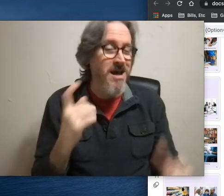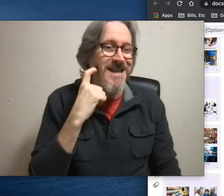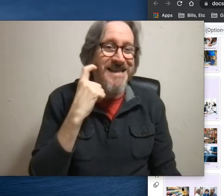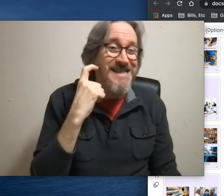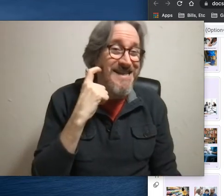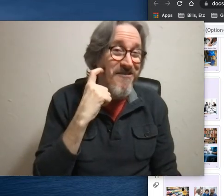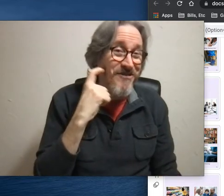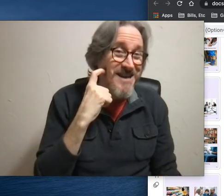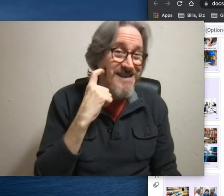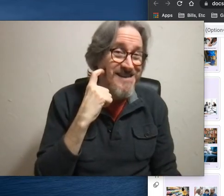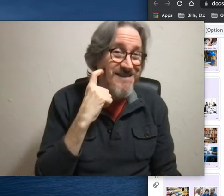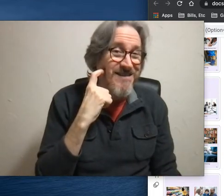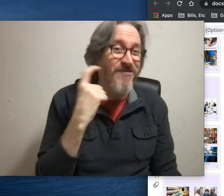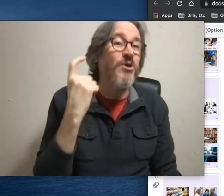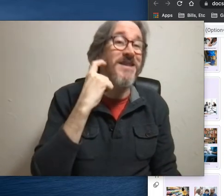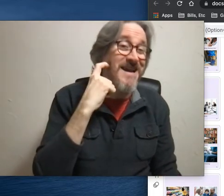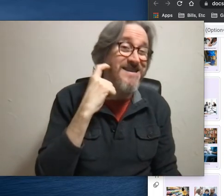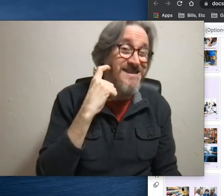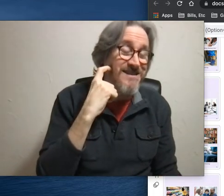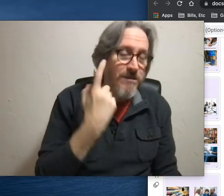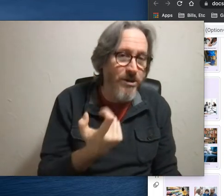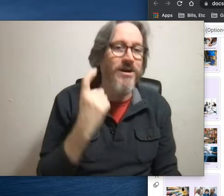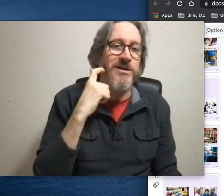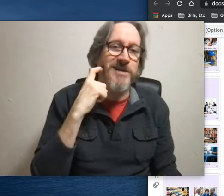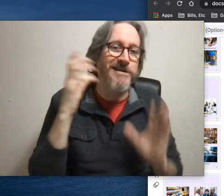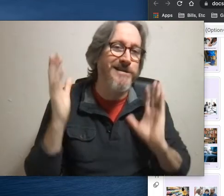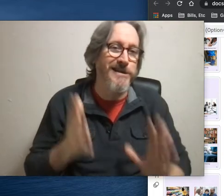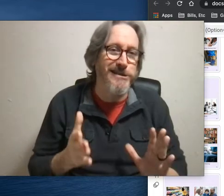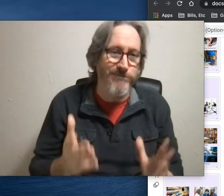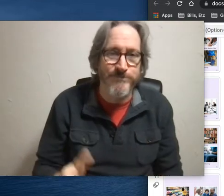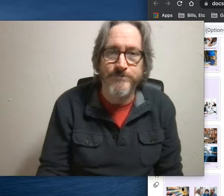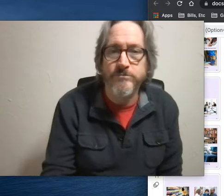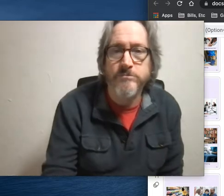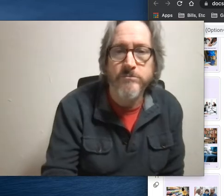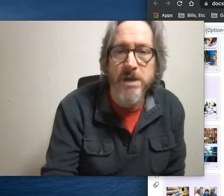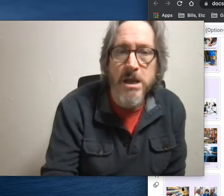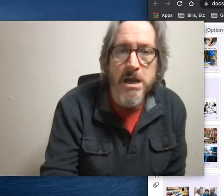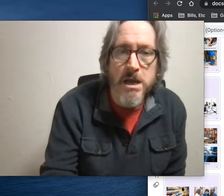dentist. This is enough for dentist. I have to go to the dentist, but you can do dentist.